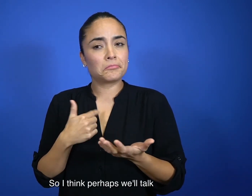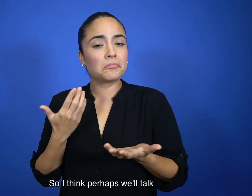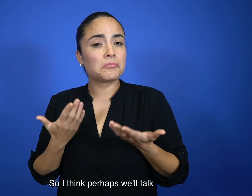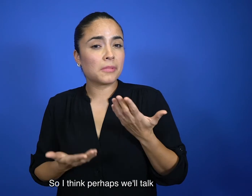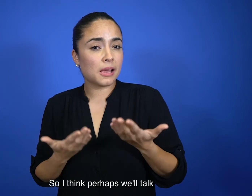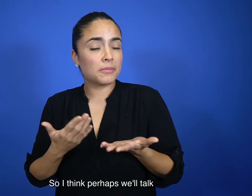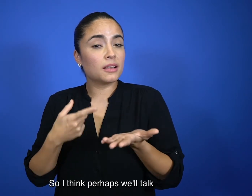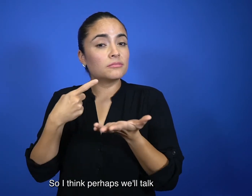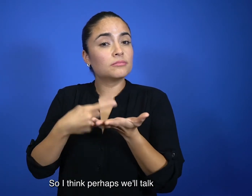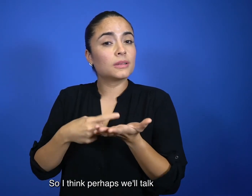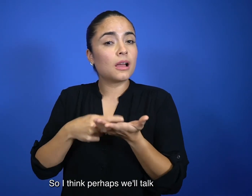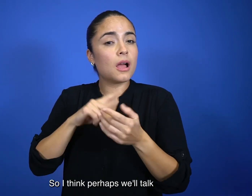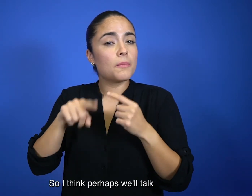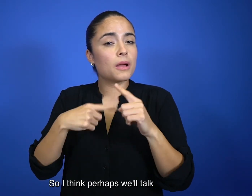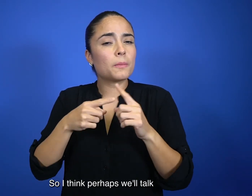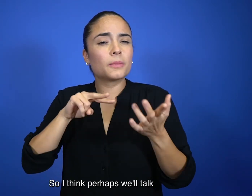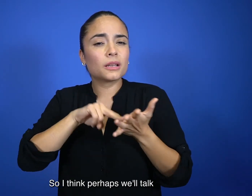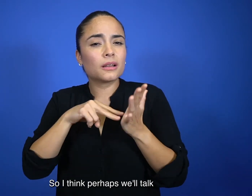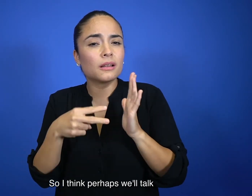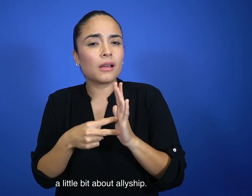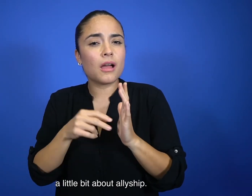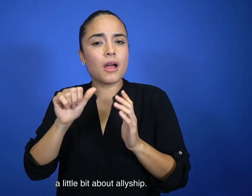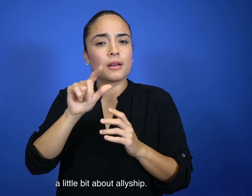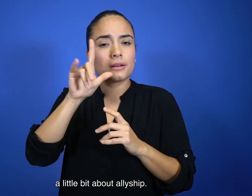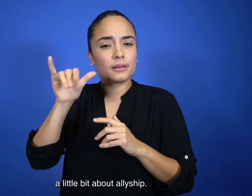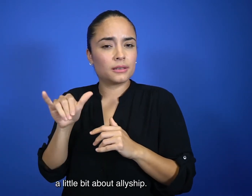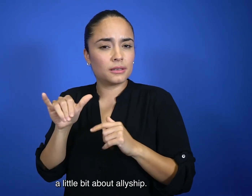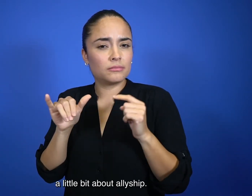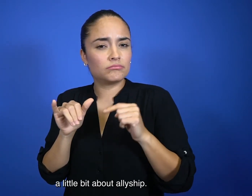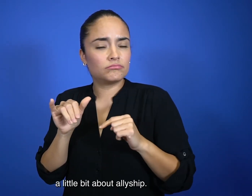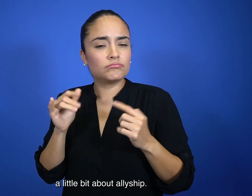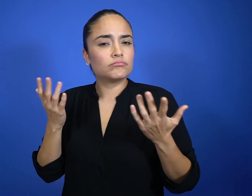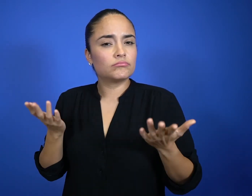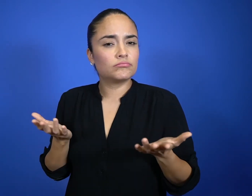So I think perhaps we'll talk a little bit about allyship,